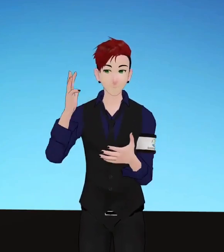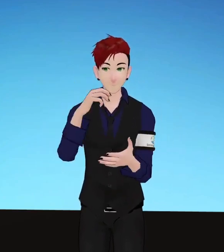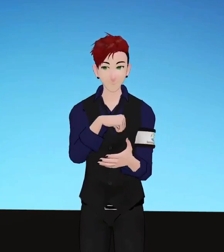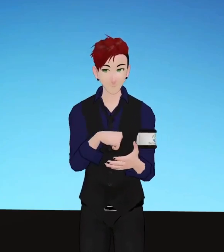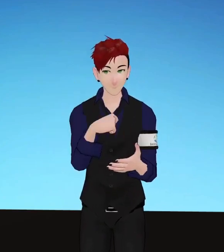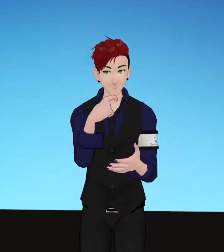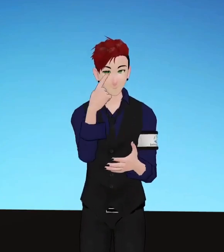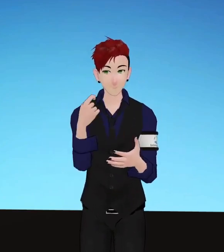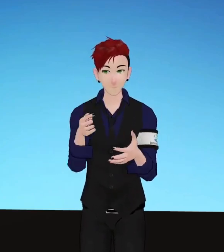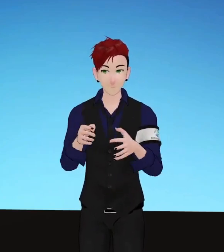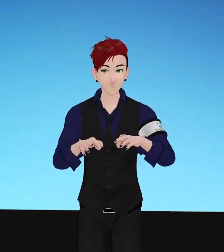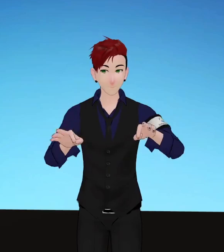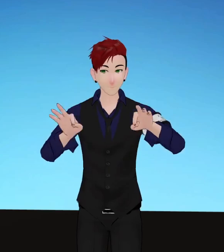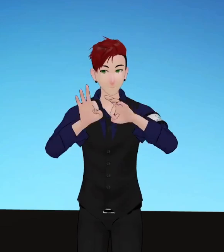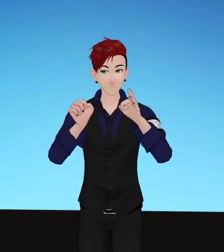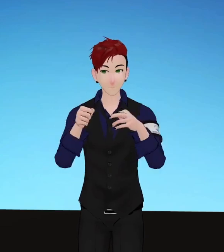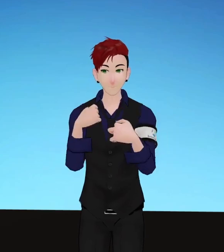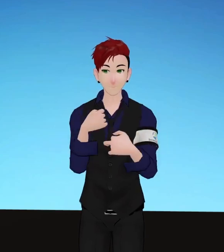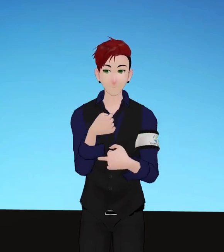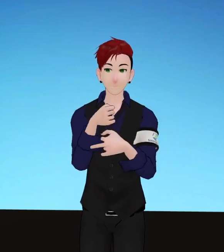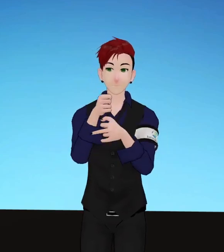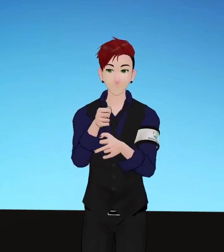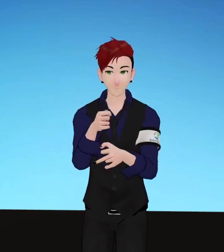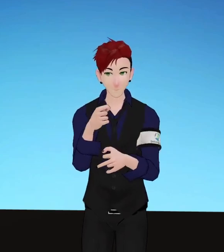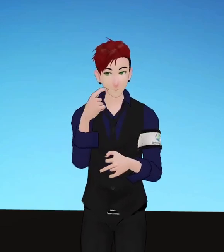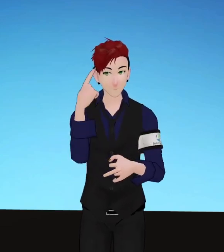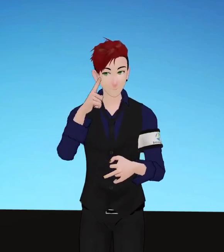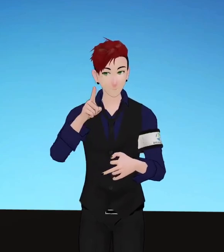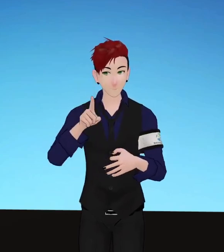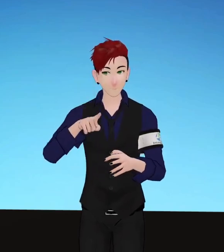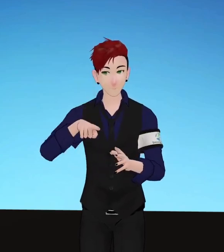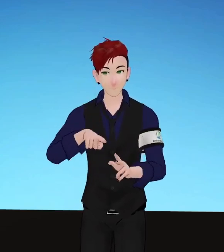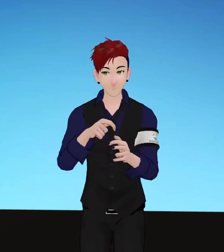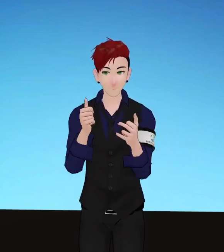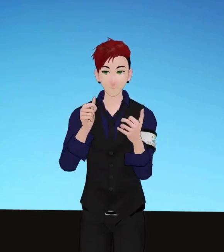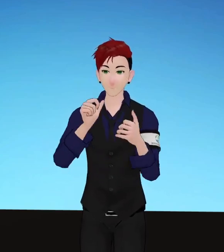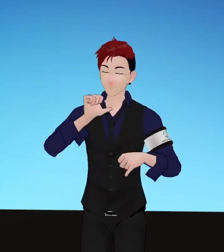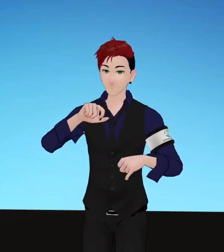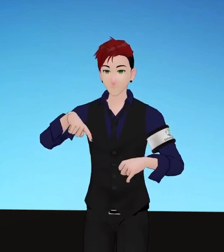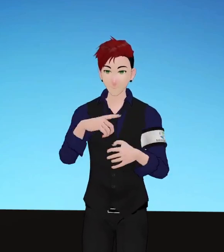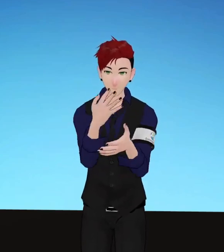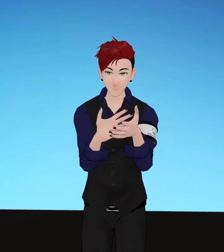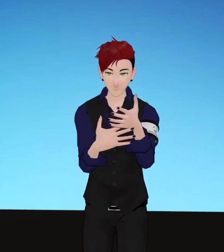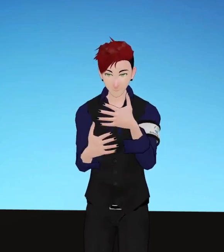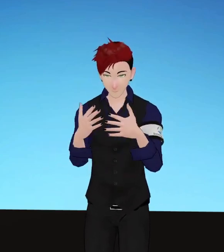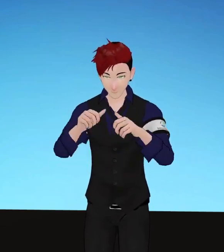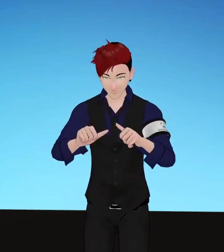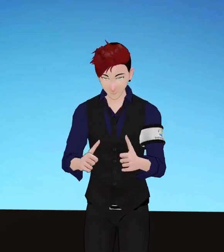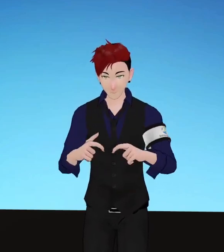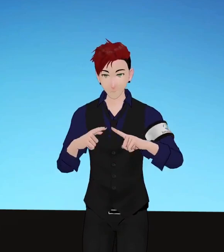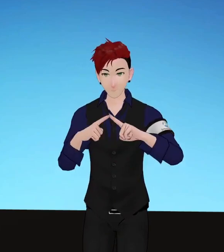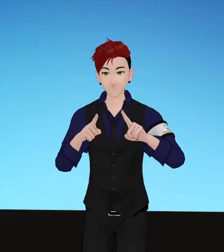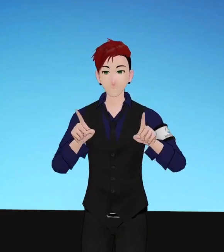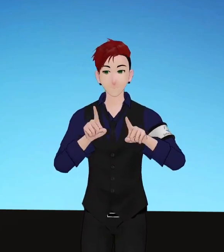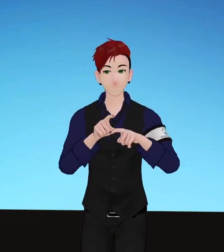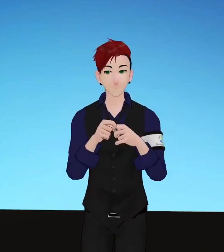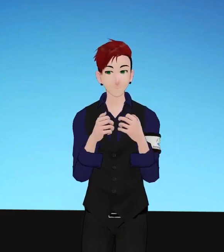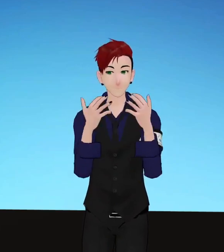crucial to the production besides just what you put on your hands. It comes with your face, it comes with your body, it comes with your